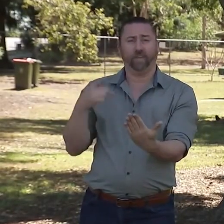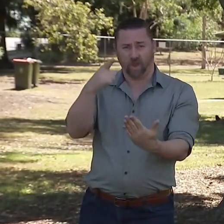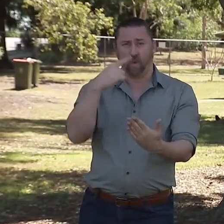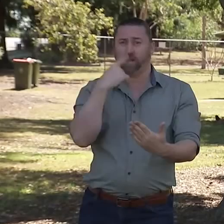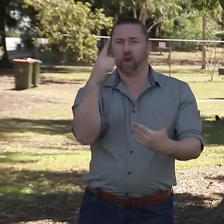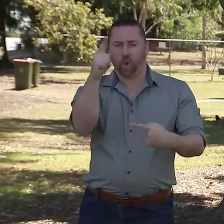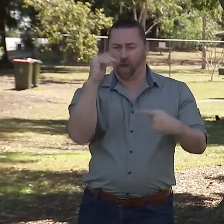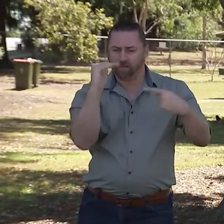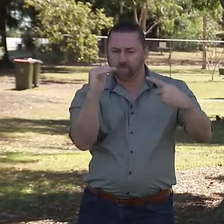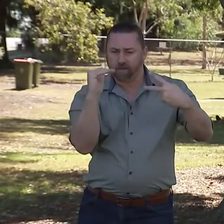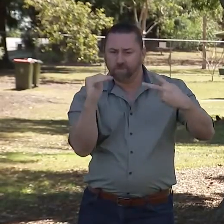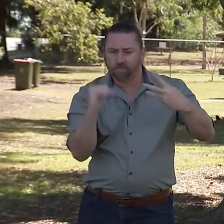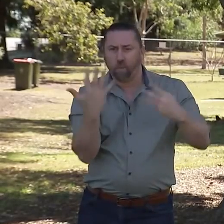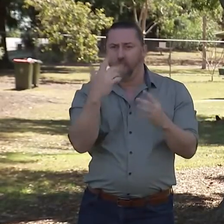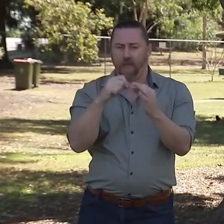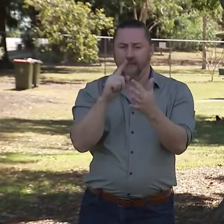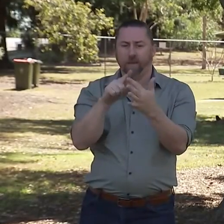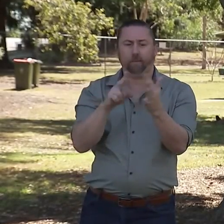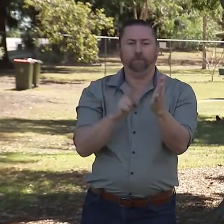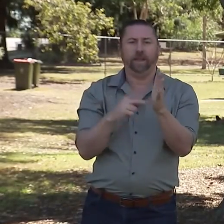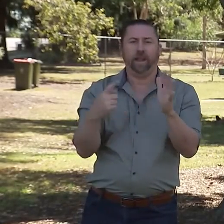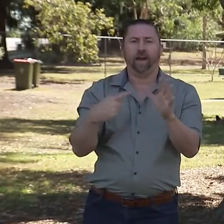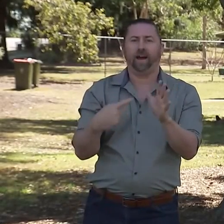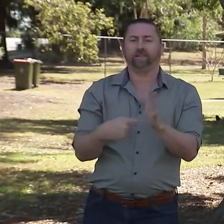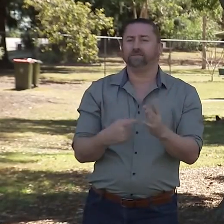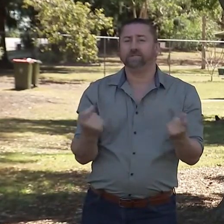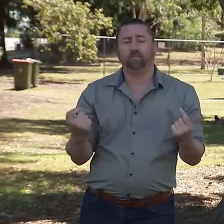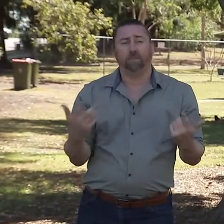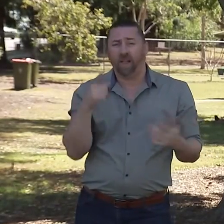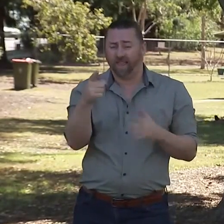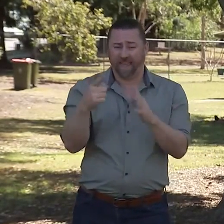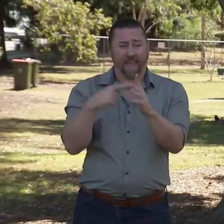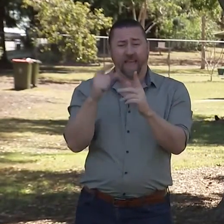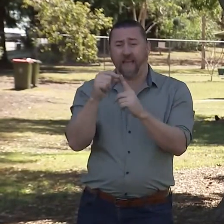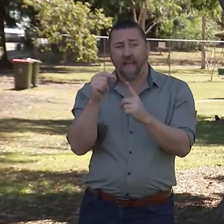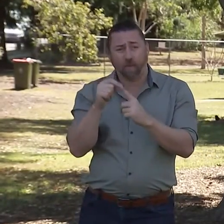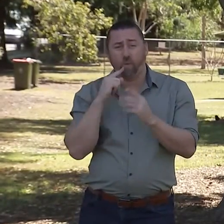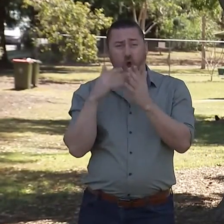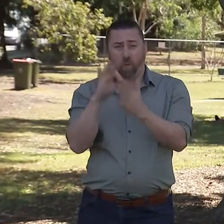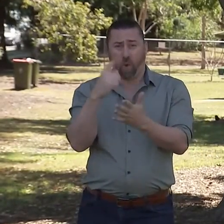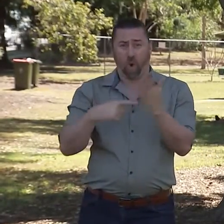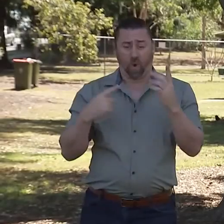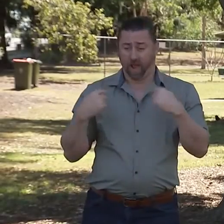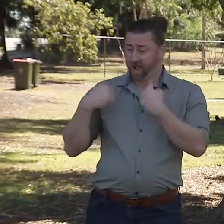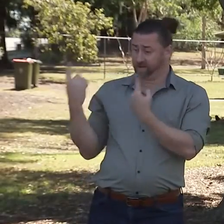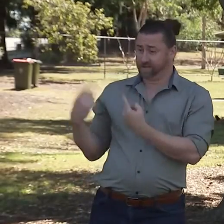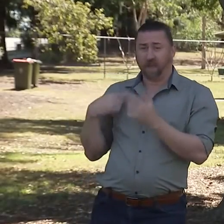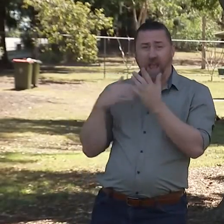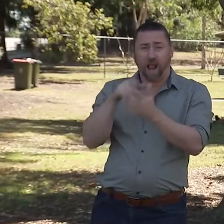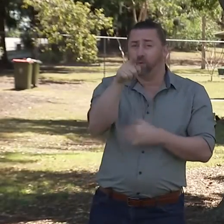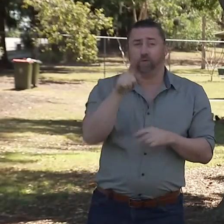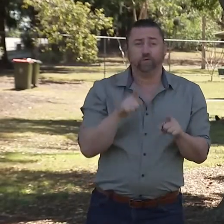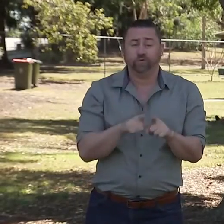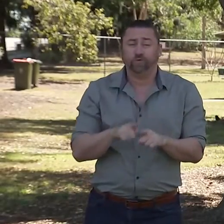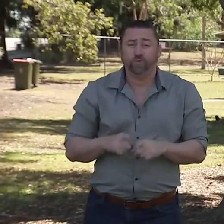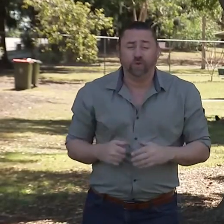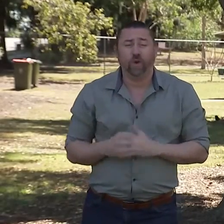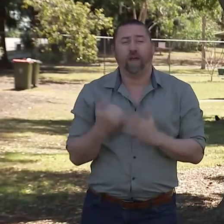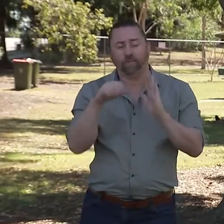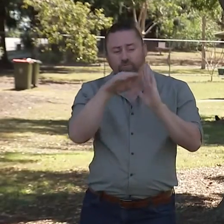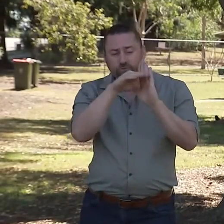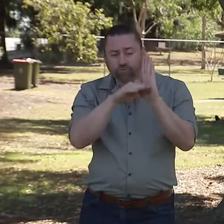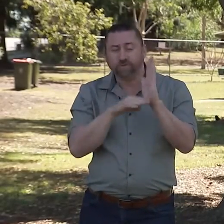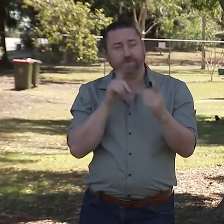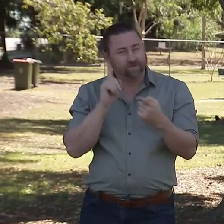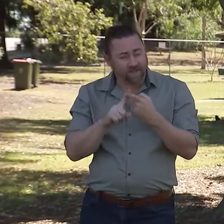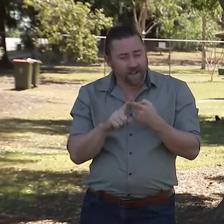and work on it. So please use the check-in app, it helps enormously. Make sure you follow the restrictions, because